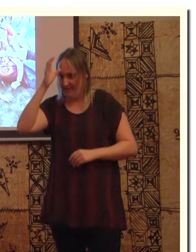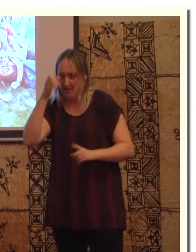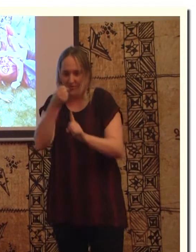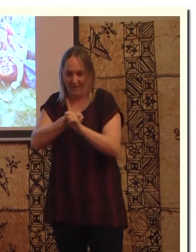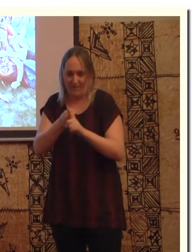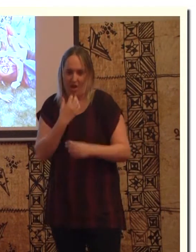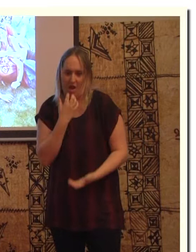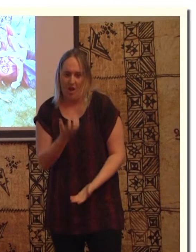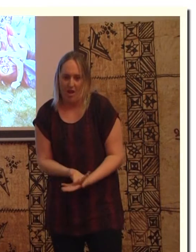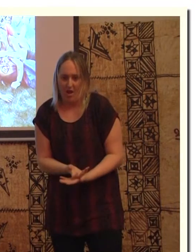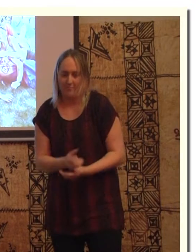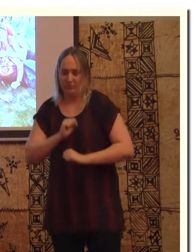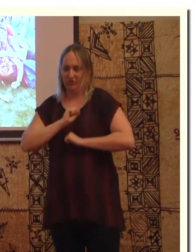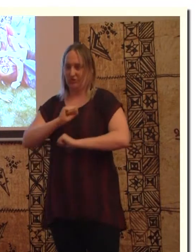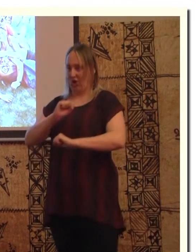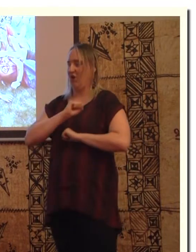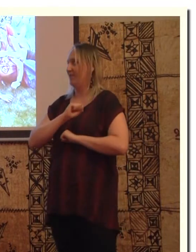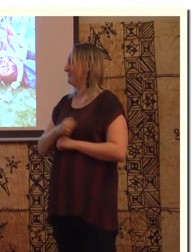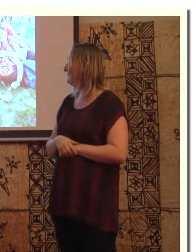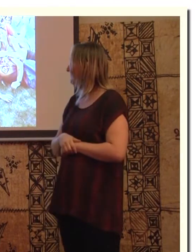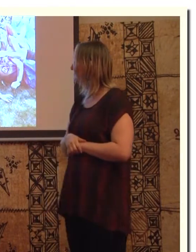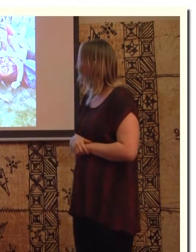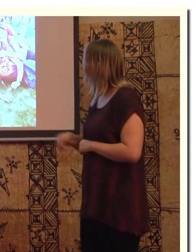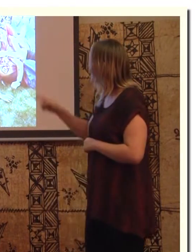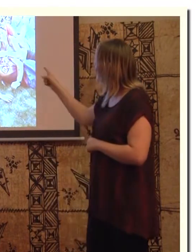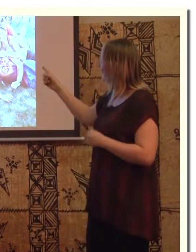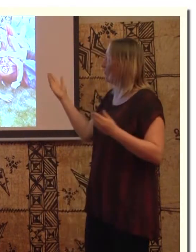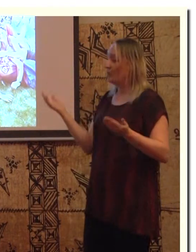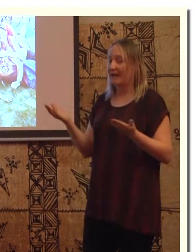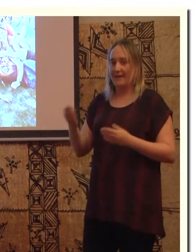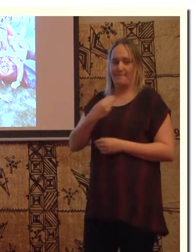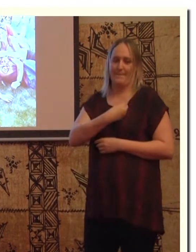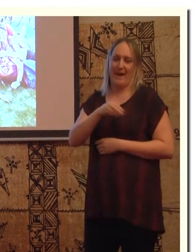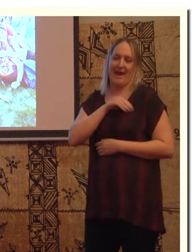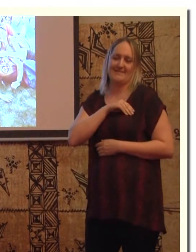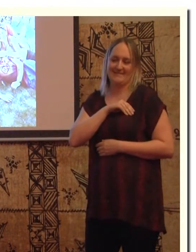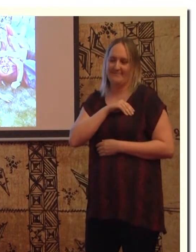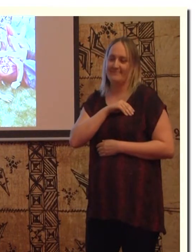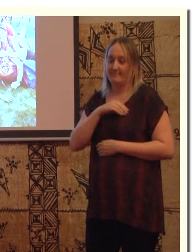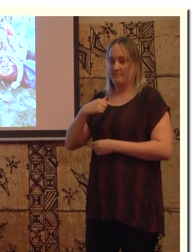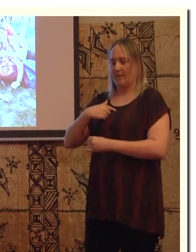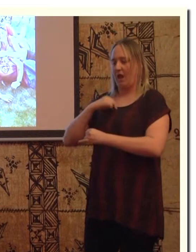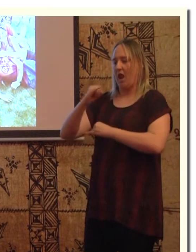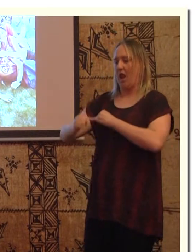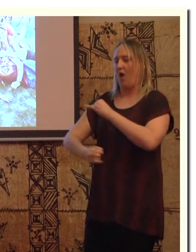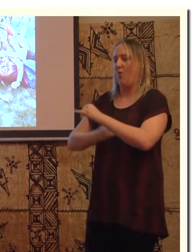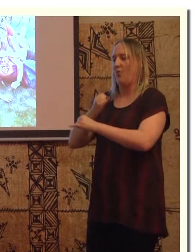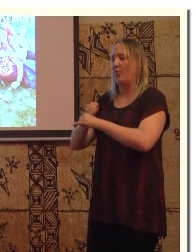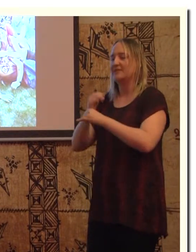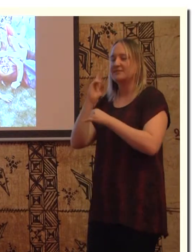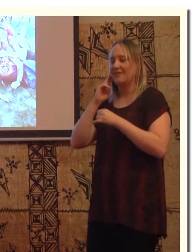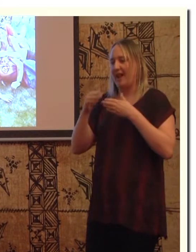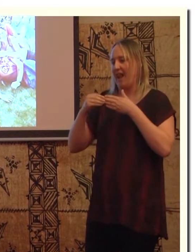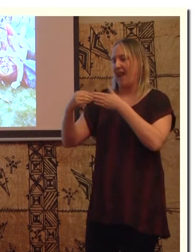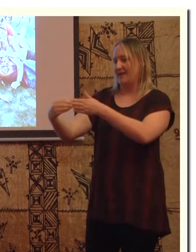people who from other Pacific Islands who had nowhere near the same education as we did, and we were really shocked. This picture